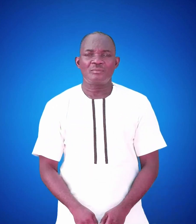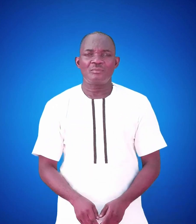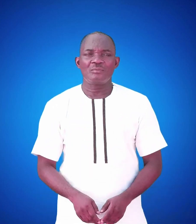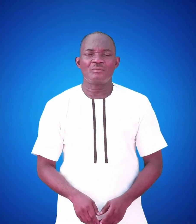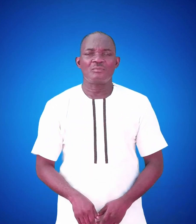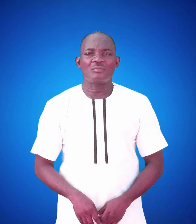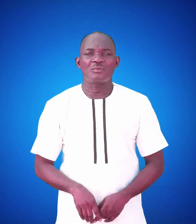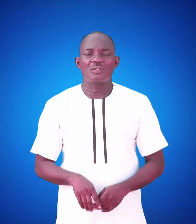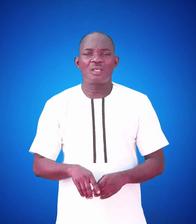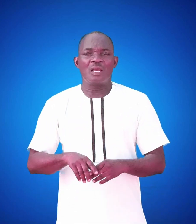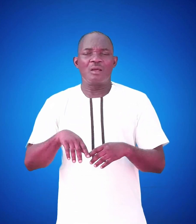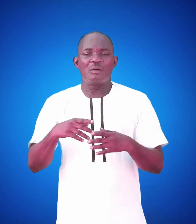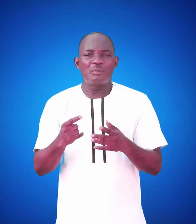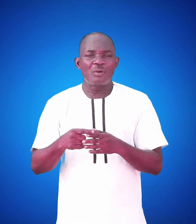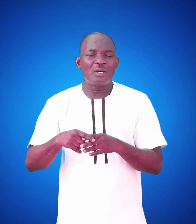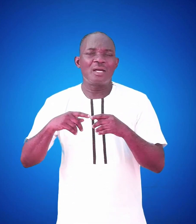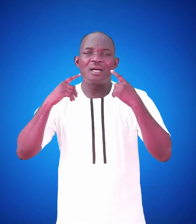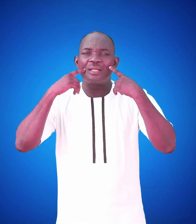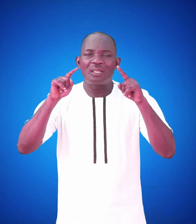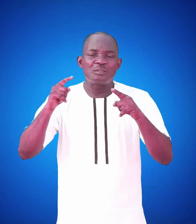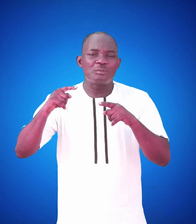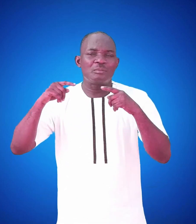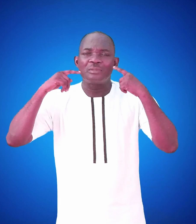gong beating,